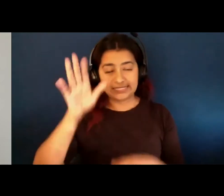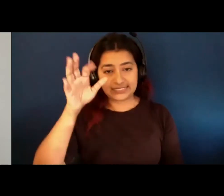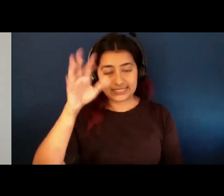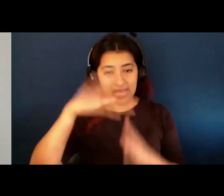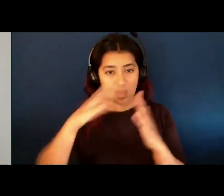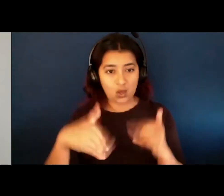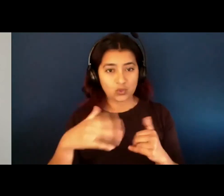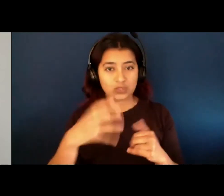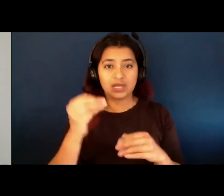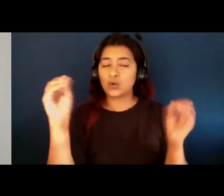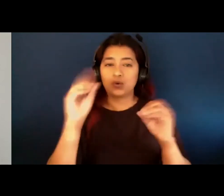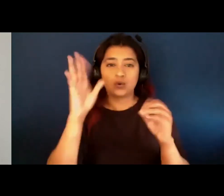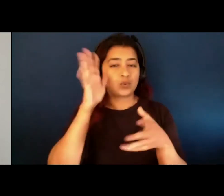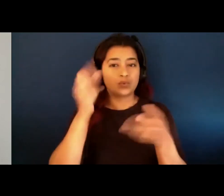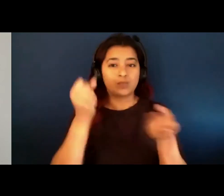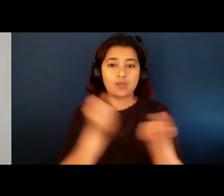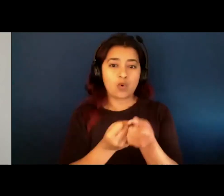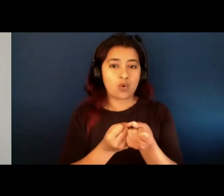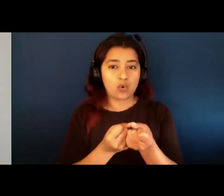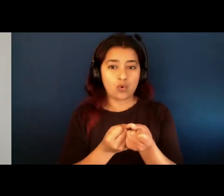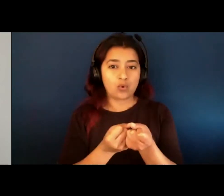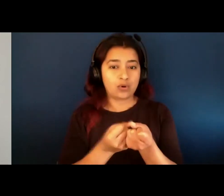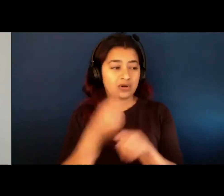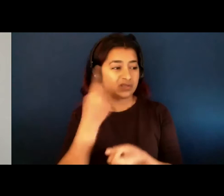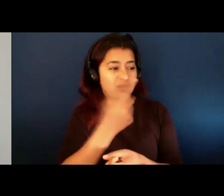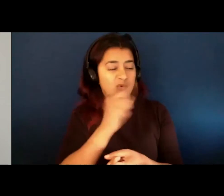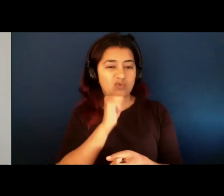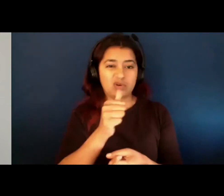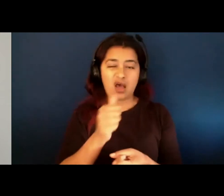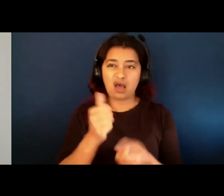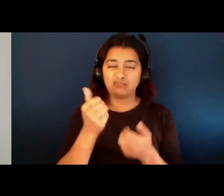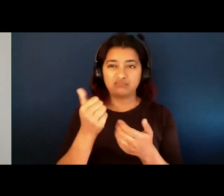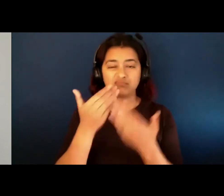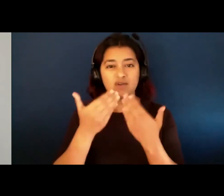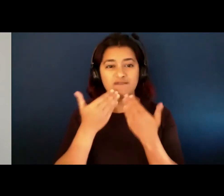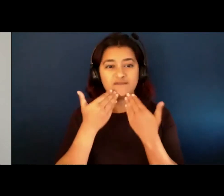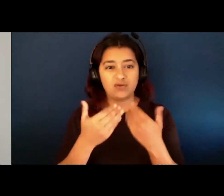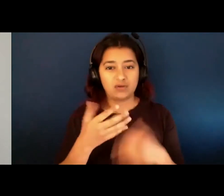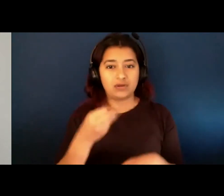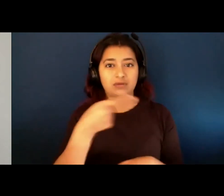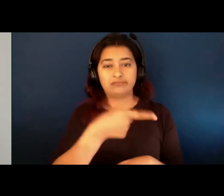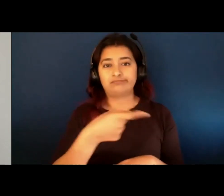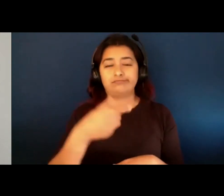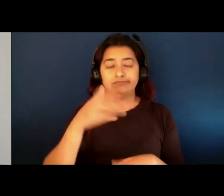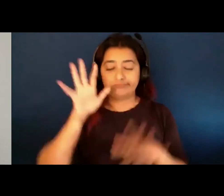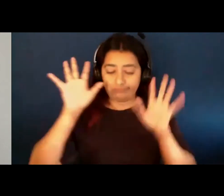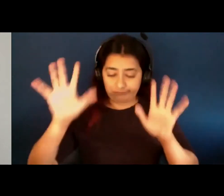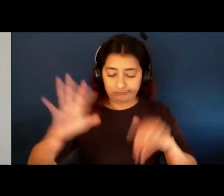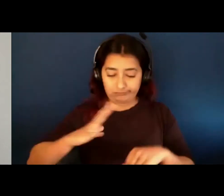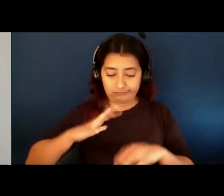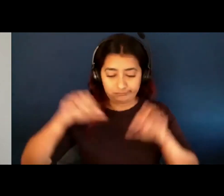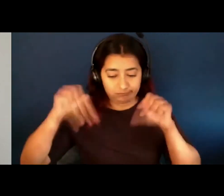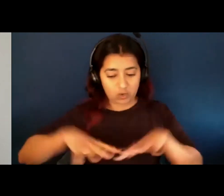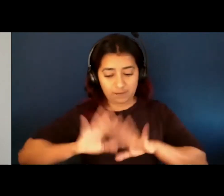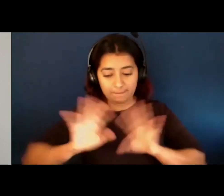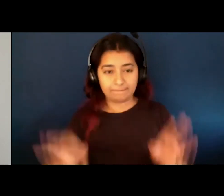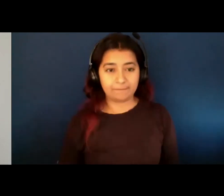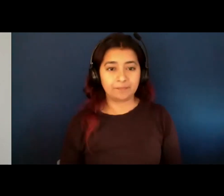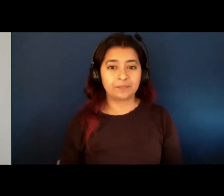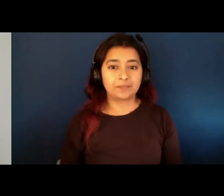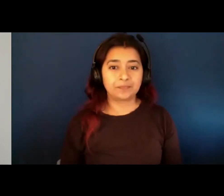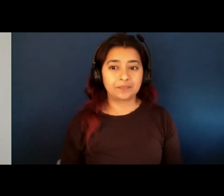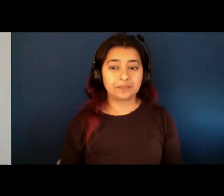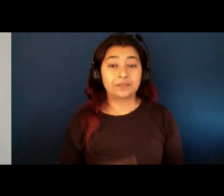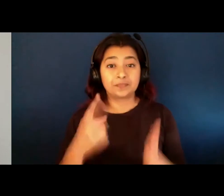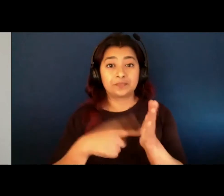going to support a desgraciada. But then he dropped the subject entirely. Sometimes it felt